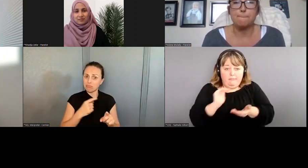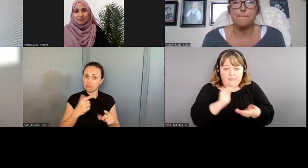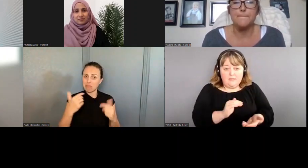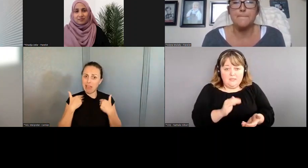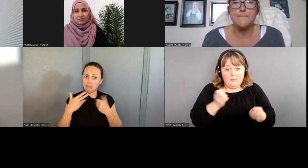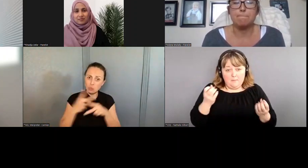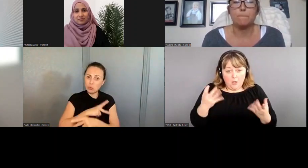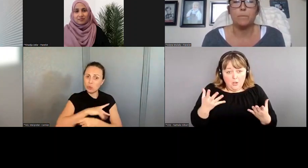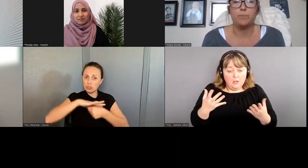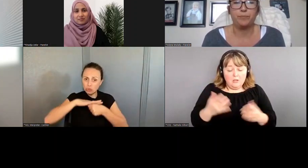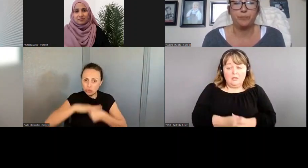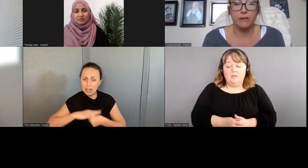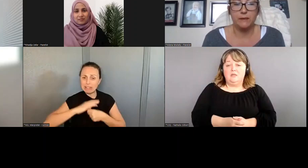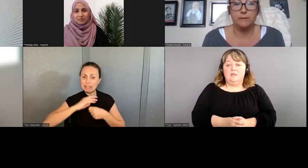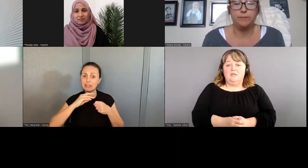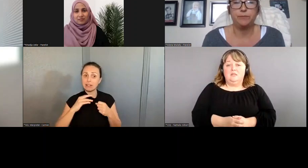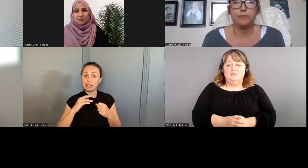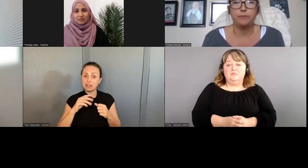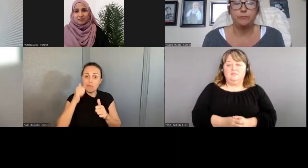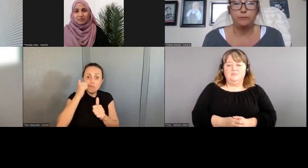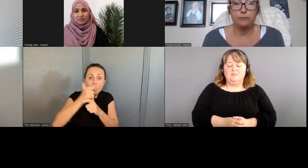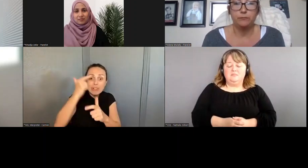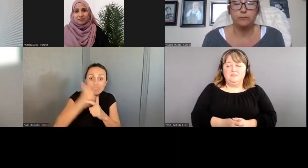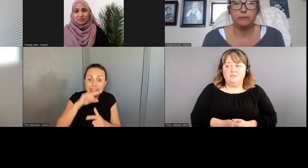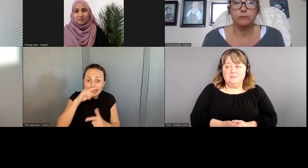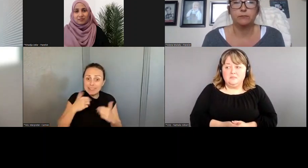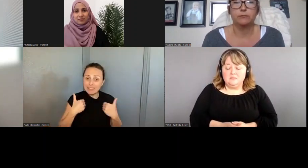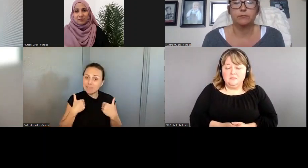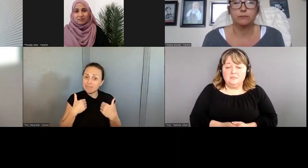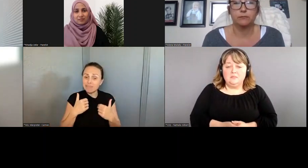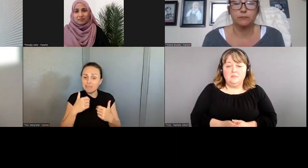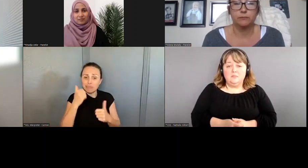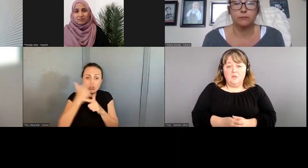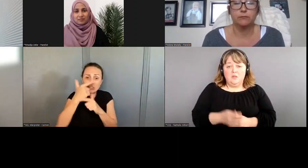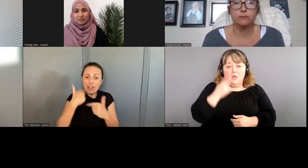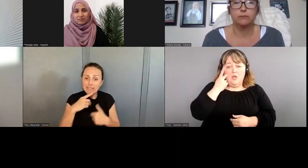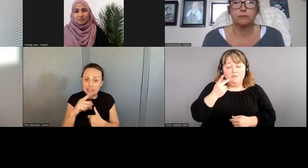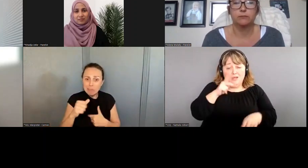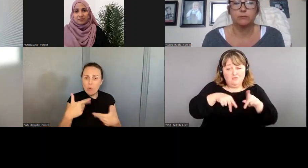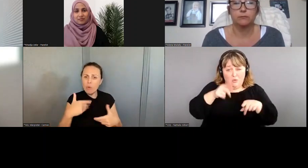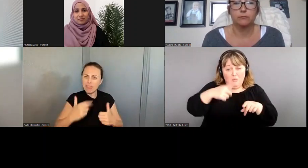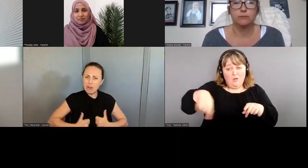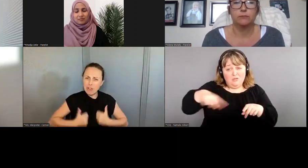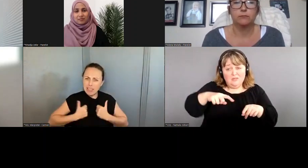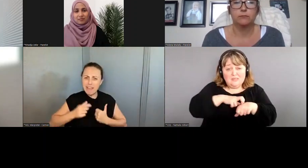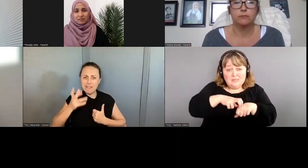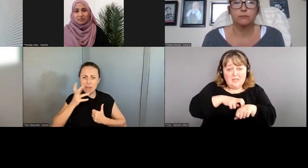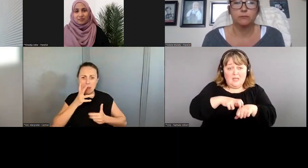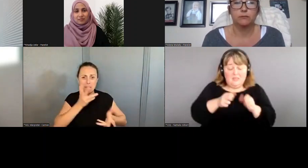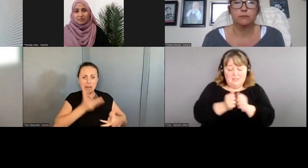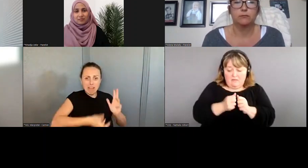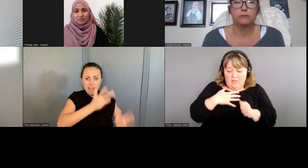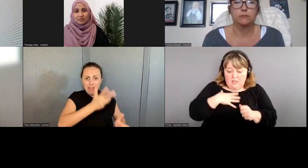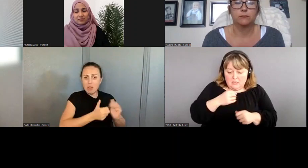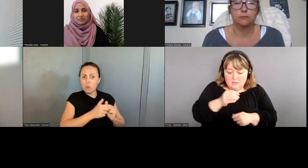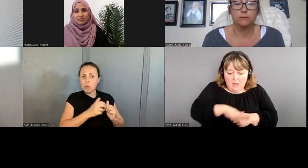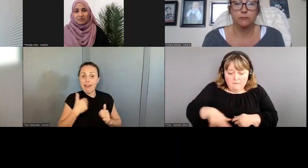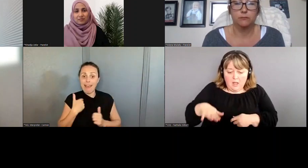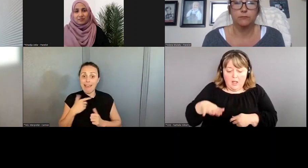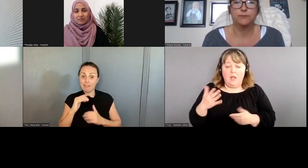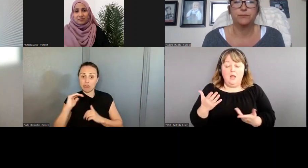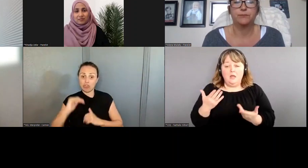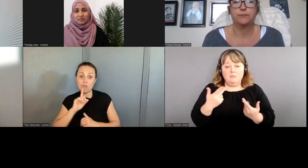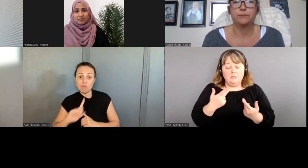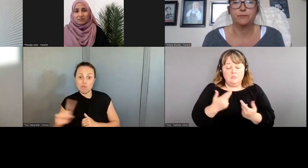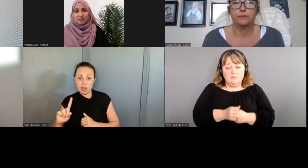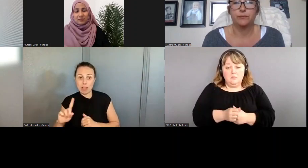stressed we are looking at the siblings of some of these kids, the life they have, because mom is stuck helping. I have a 1-year-old and I can